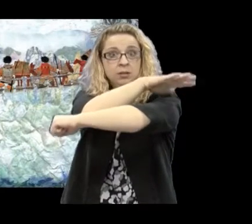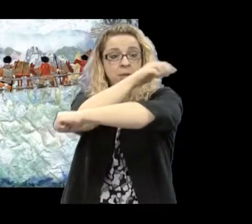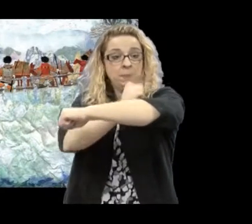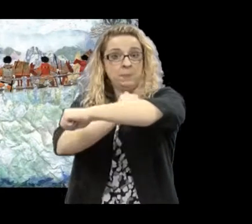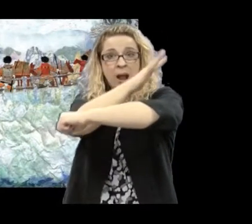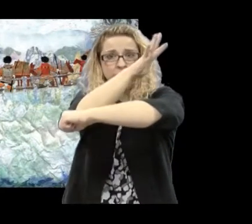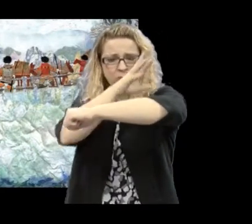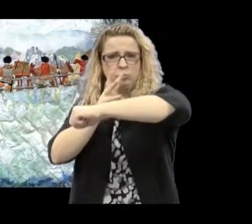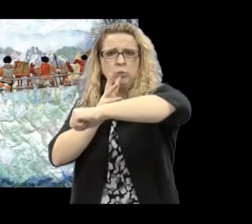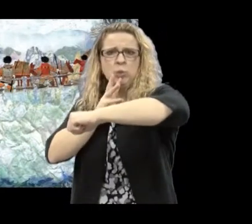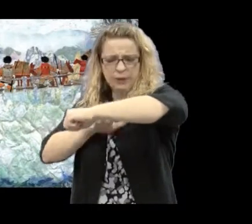other side of the river.